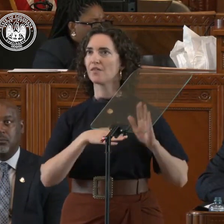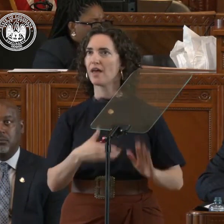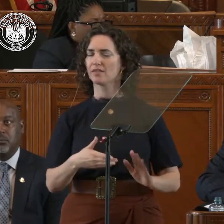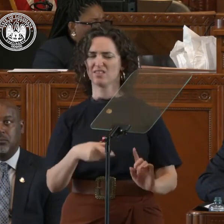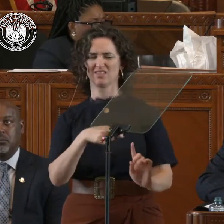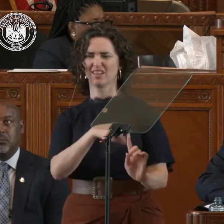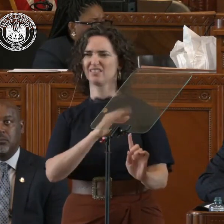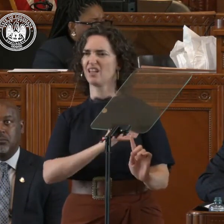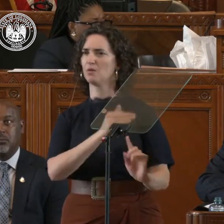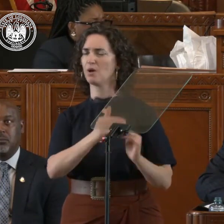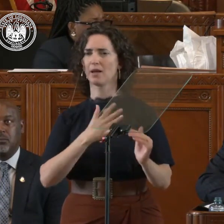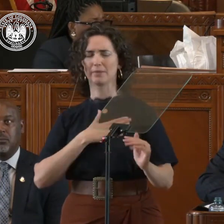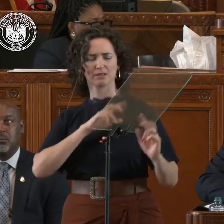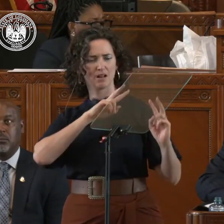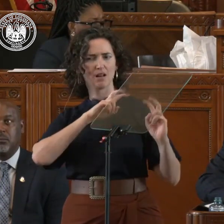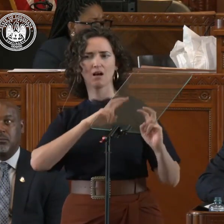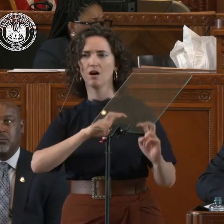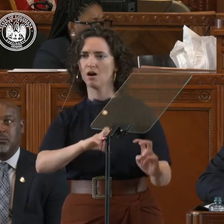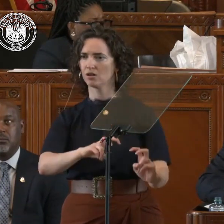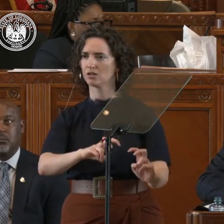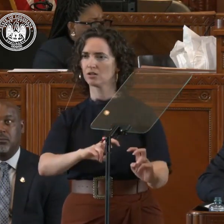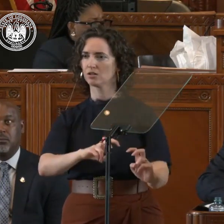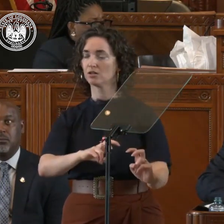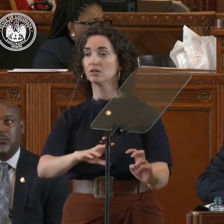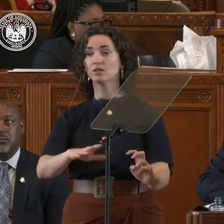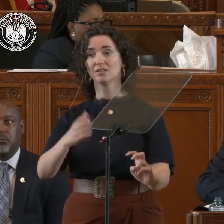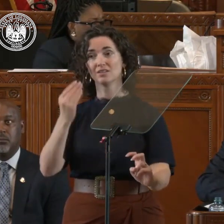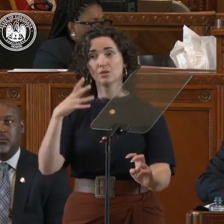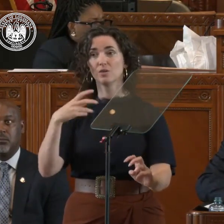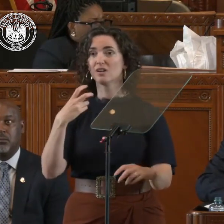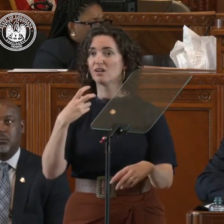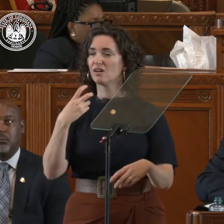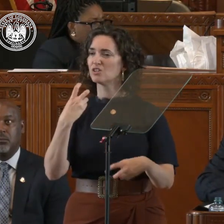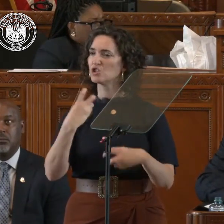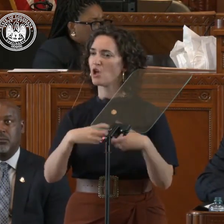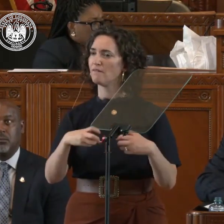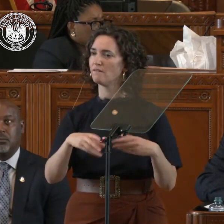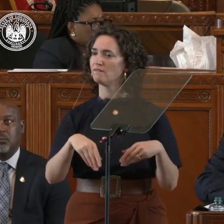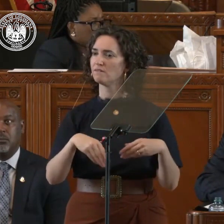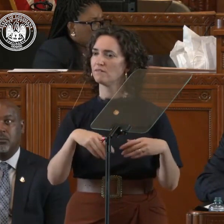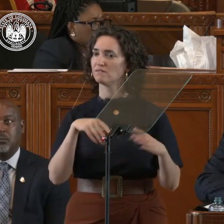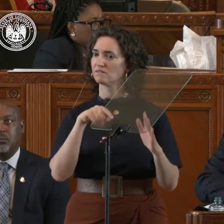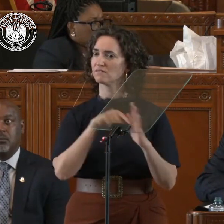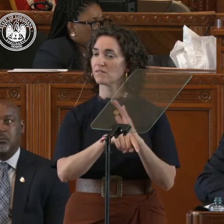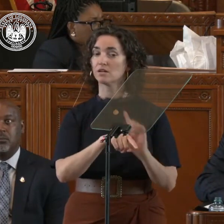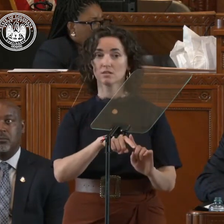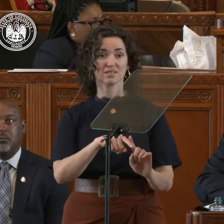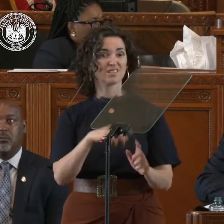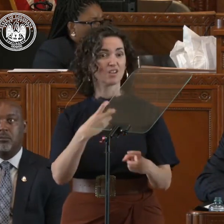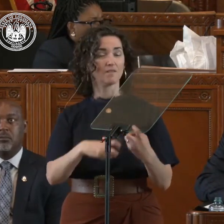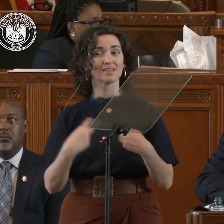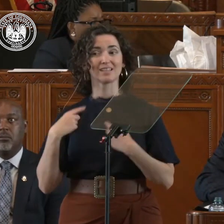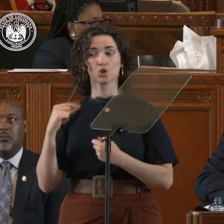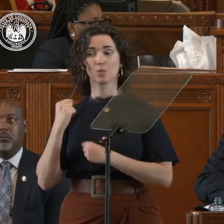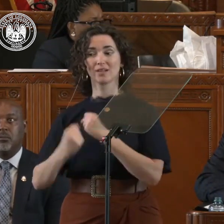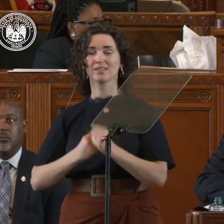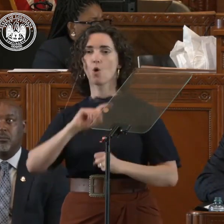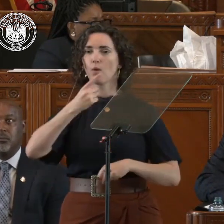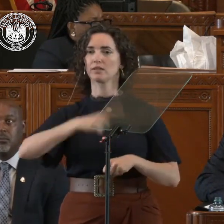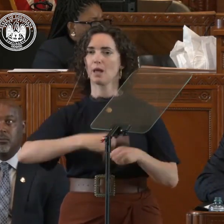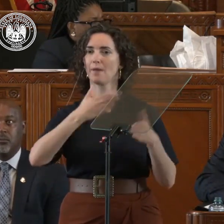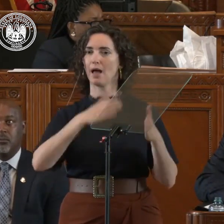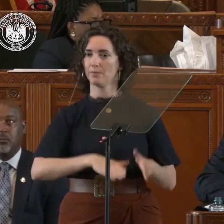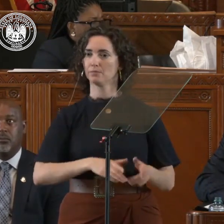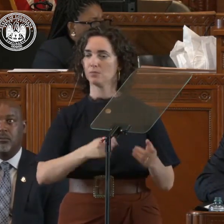In short, it's very difficult to administer. We've had one execution in 20 years. It's